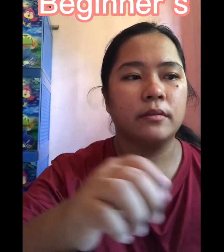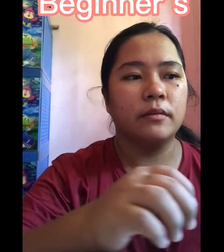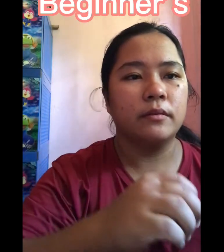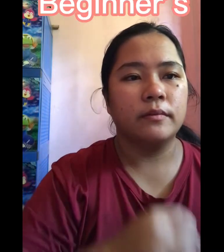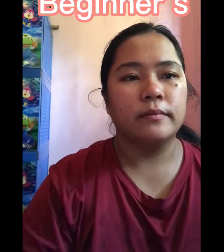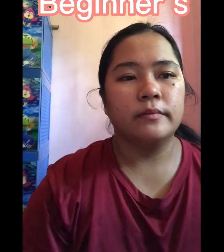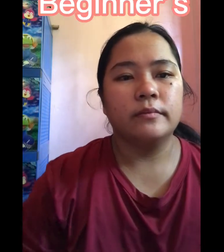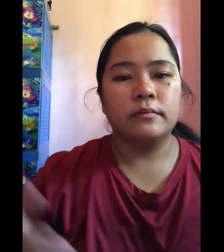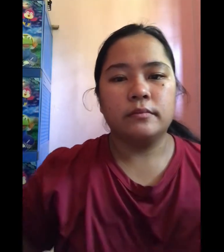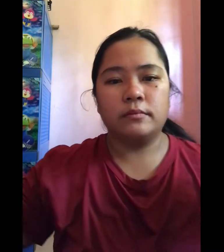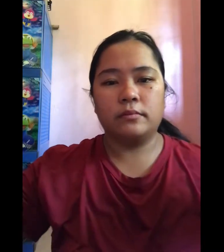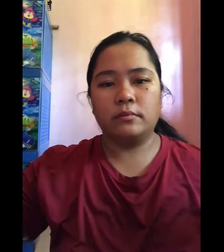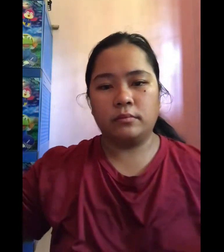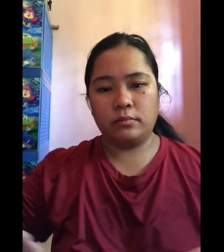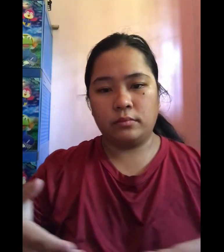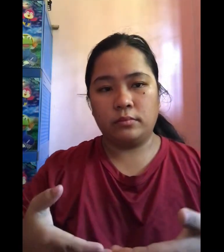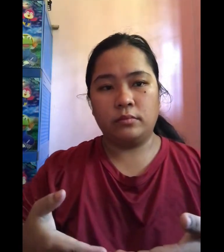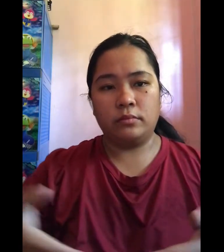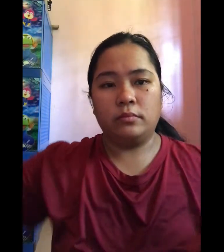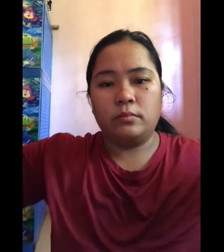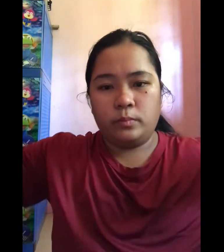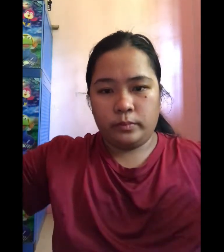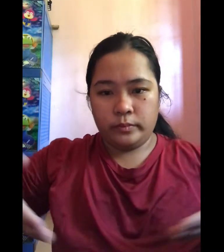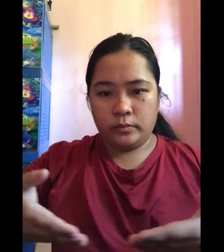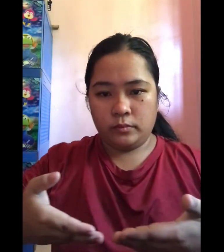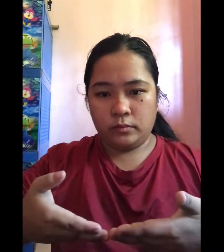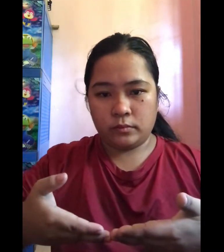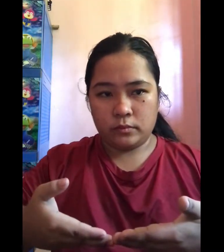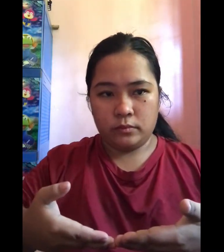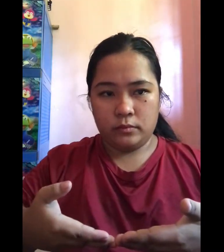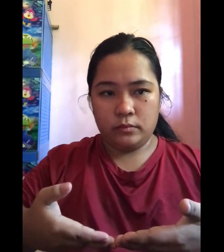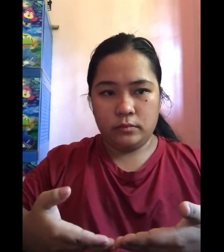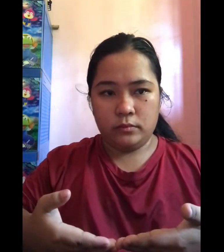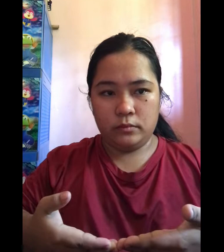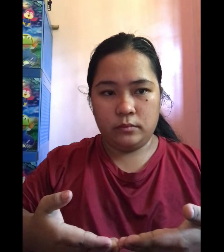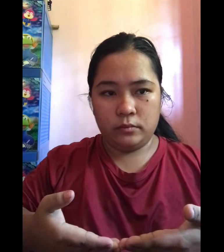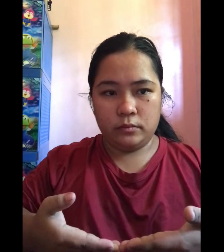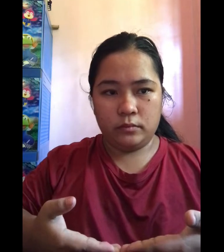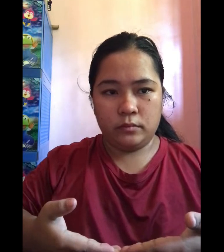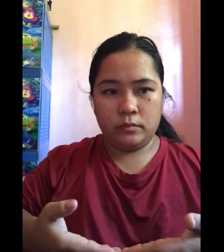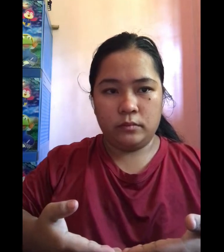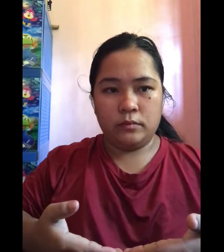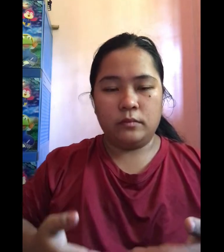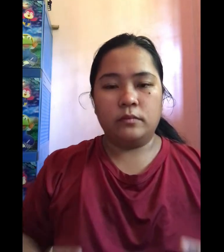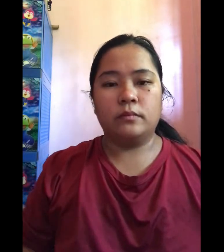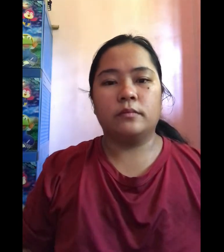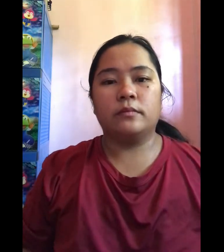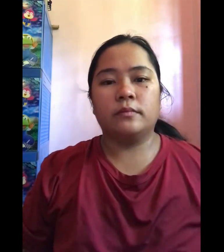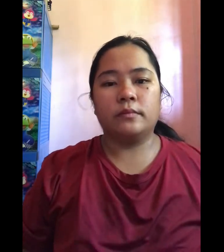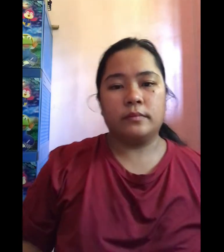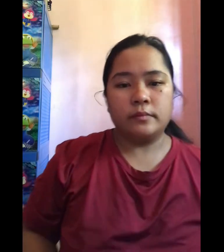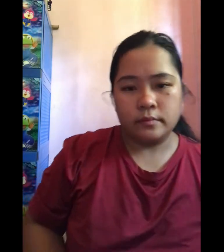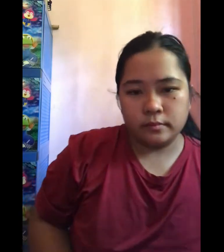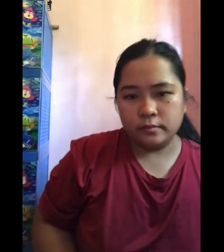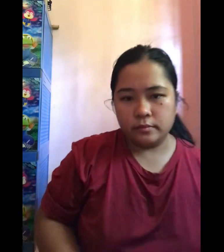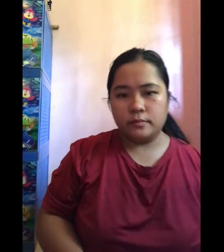So this is a sign for introduce or introductions. Introduce. And so the first thing that you probably already know how to say is